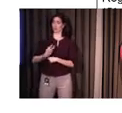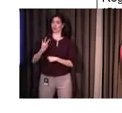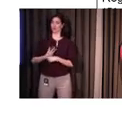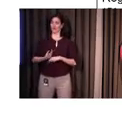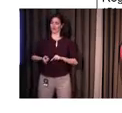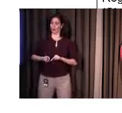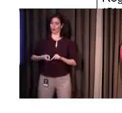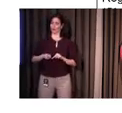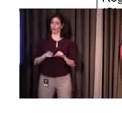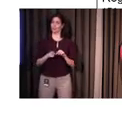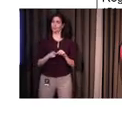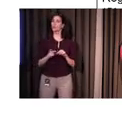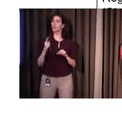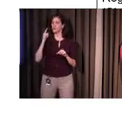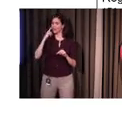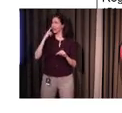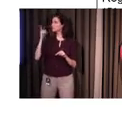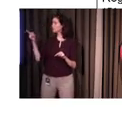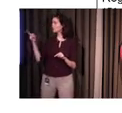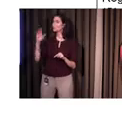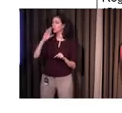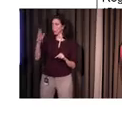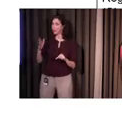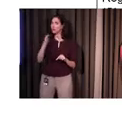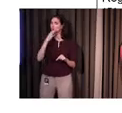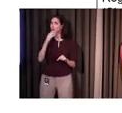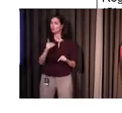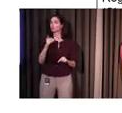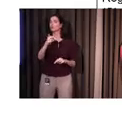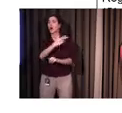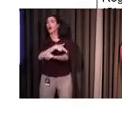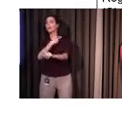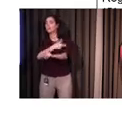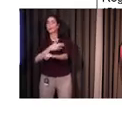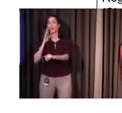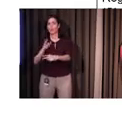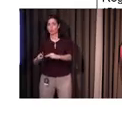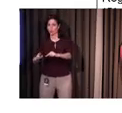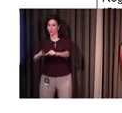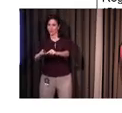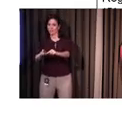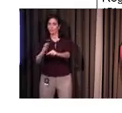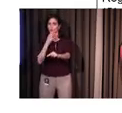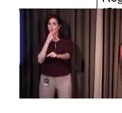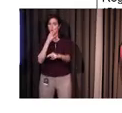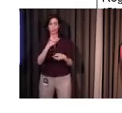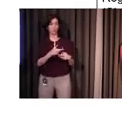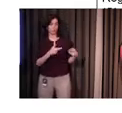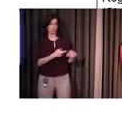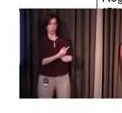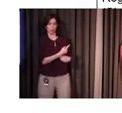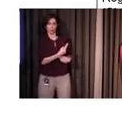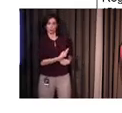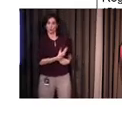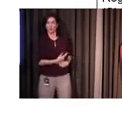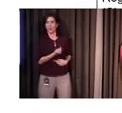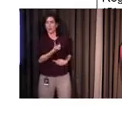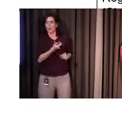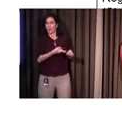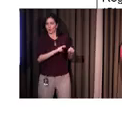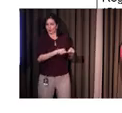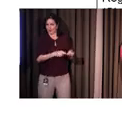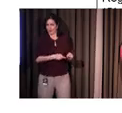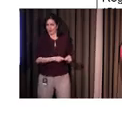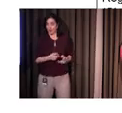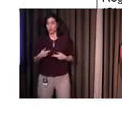worry that that might become a small increase in the near future. We do have small increases in regions 1, 2, and 3, and decreases in